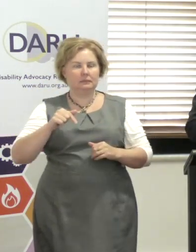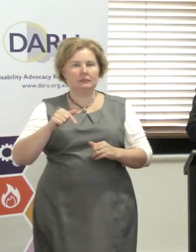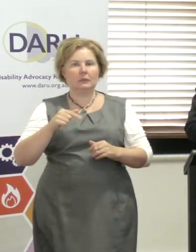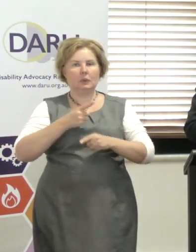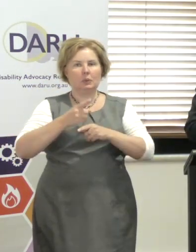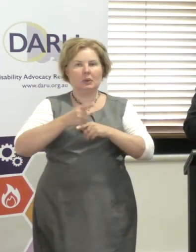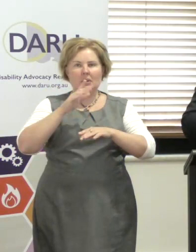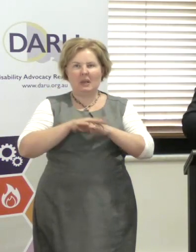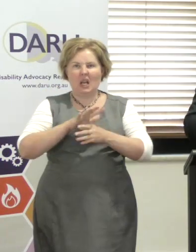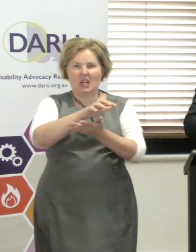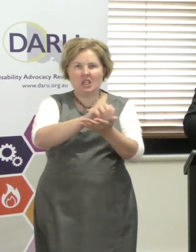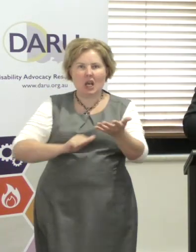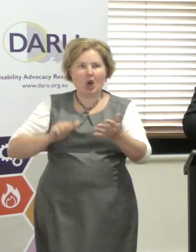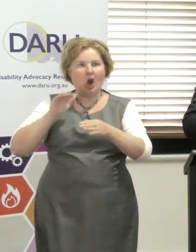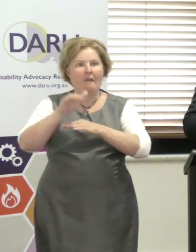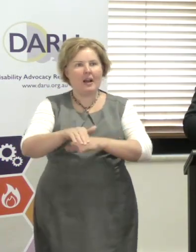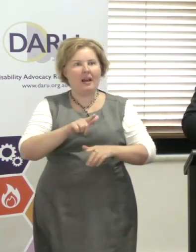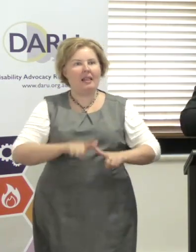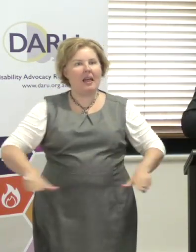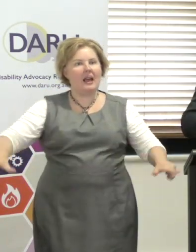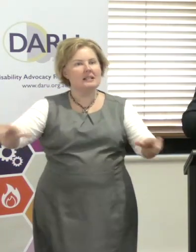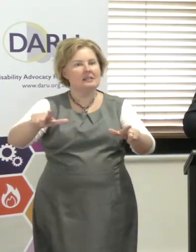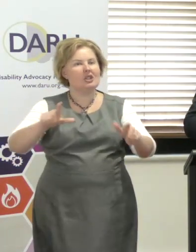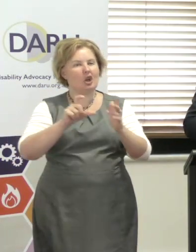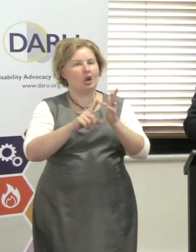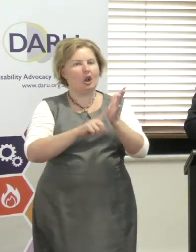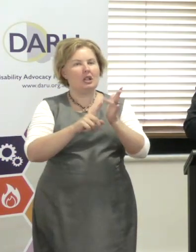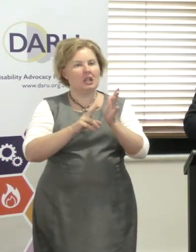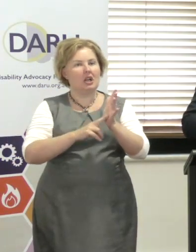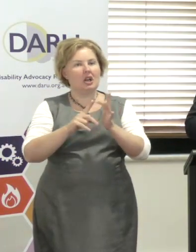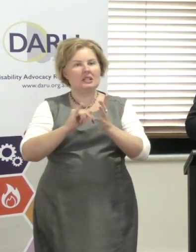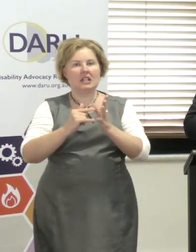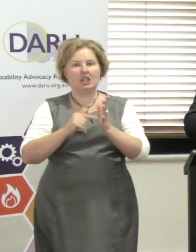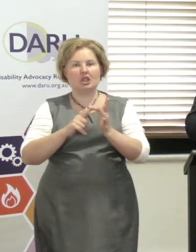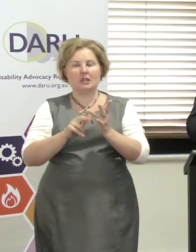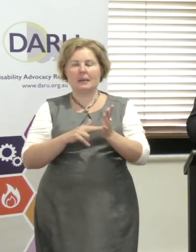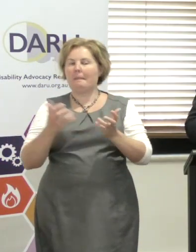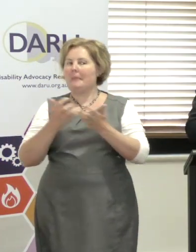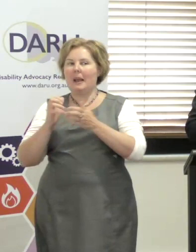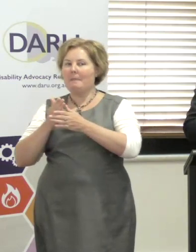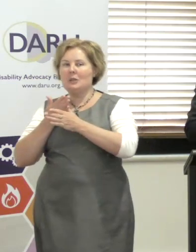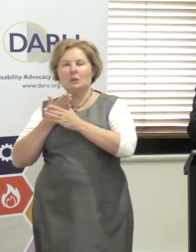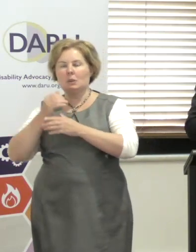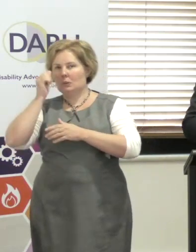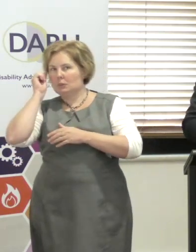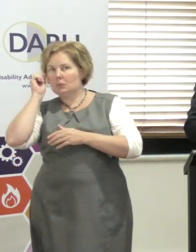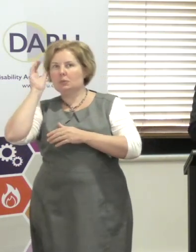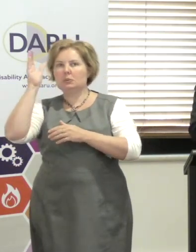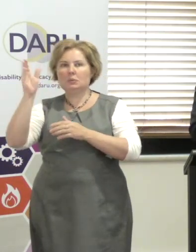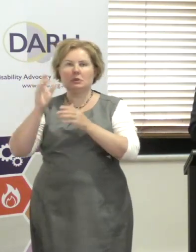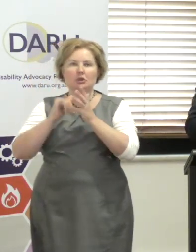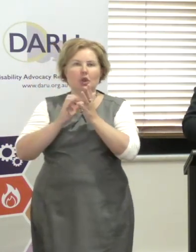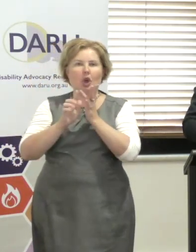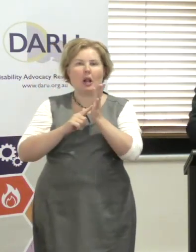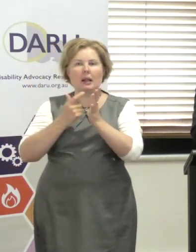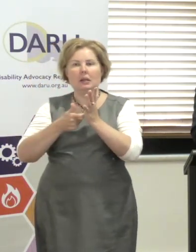about colonisation, and many Aboriginal scholars will do a better job than I talking about what happened in terms of land dispossession